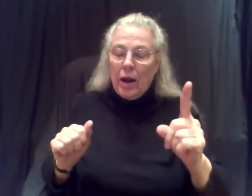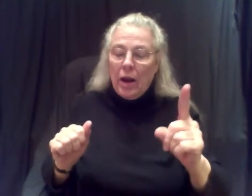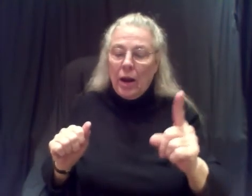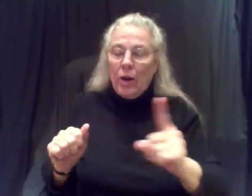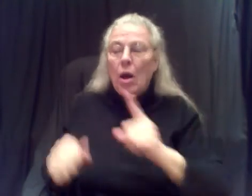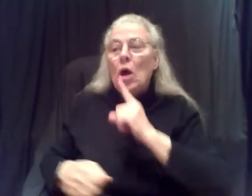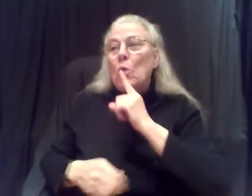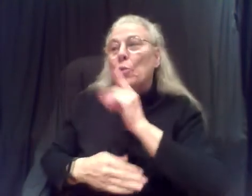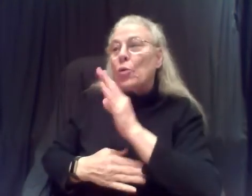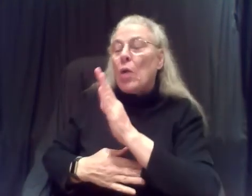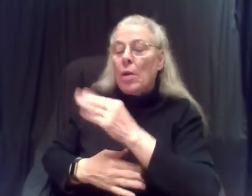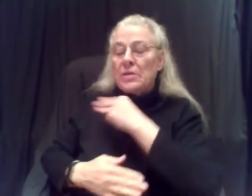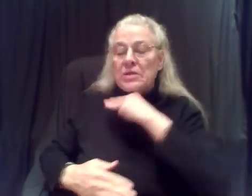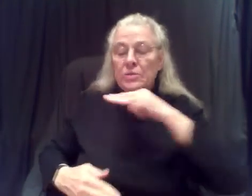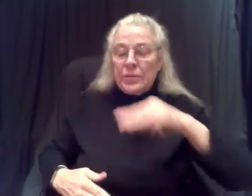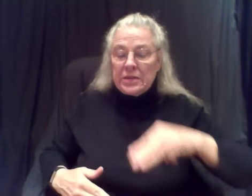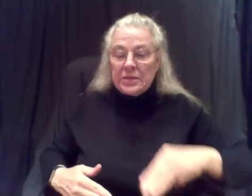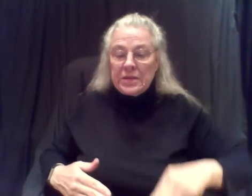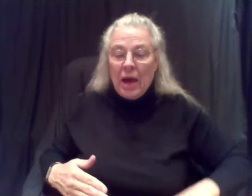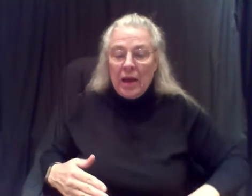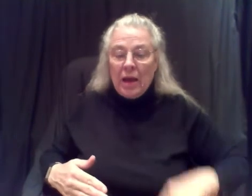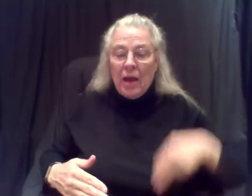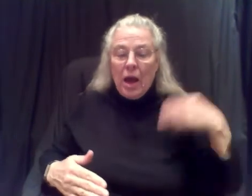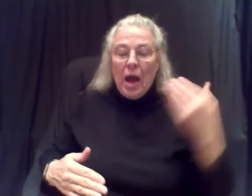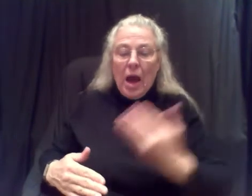everywhere. Promised Messiah, our